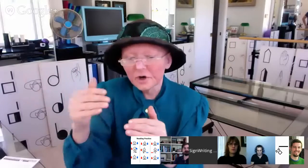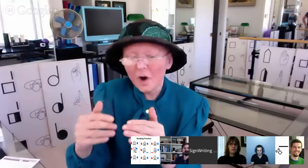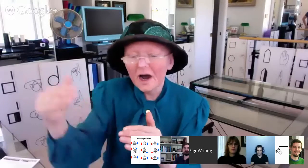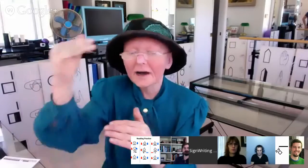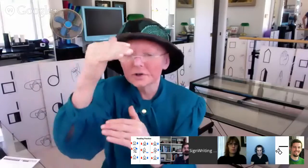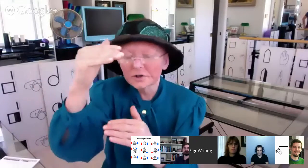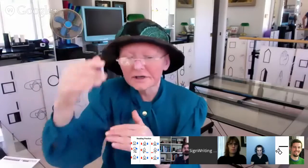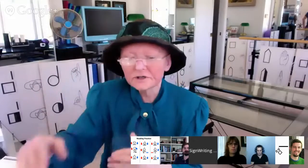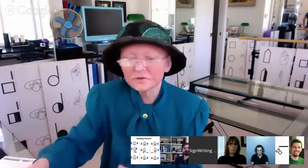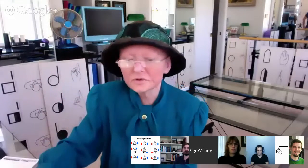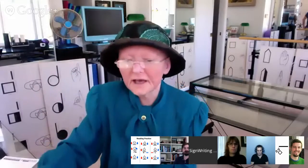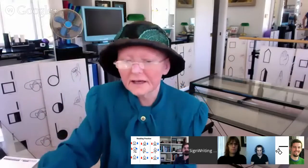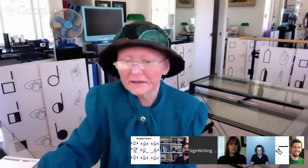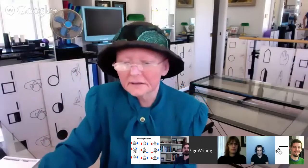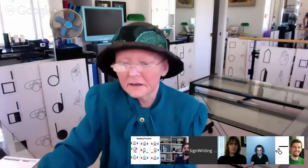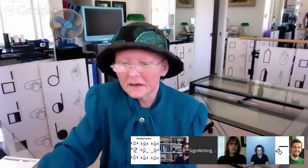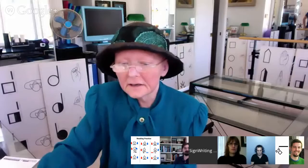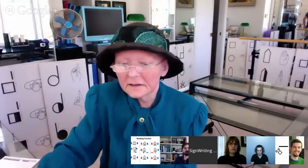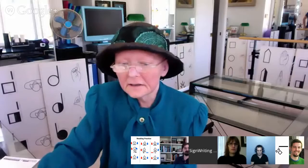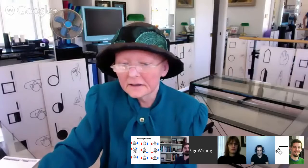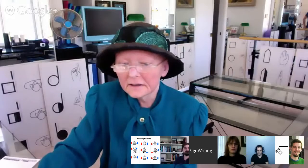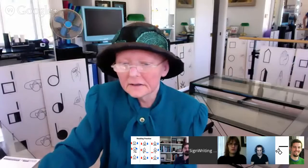volume go higher. Can you do that?